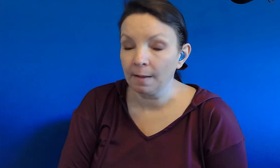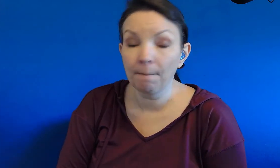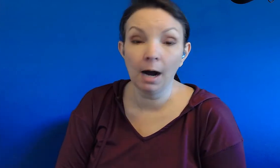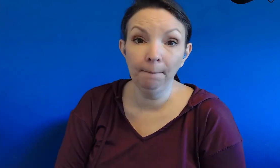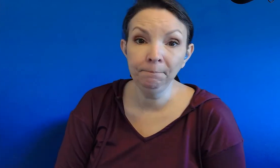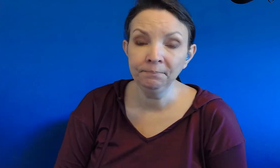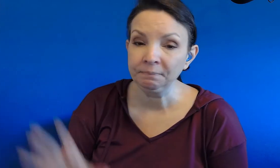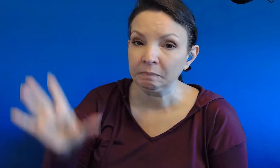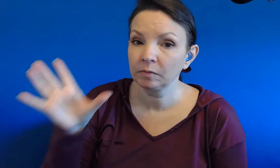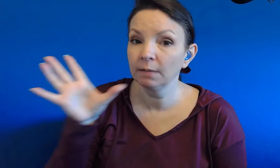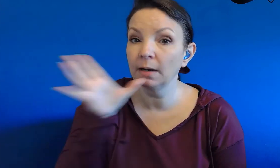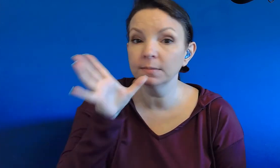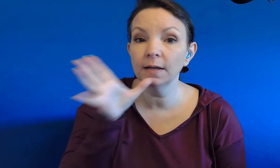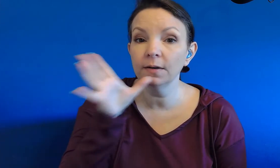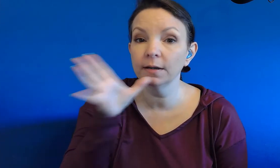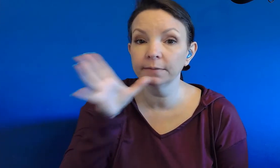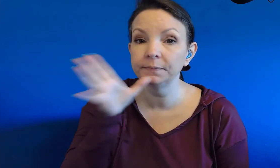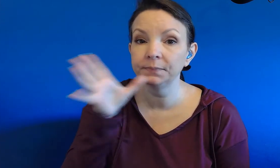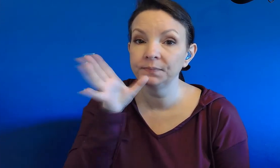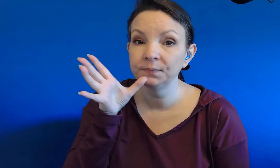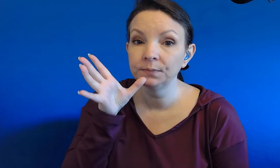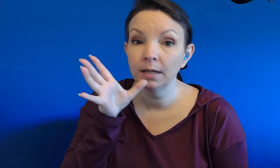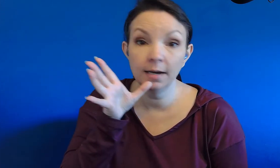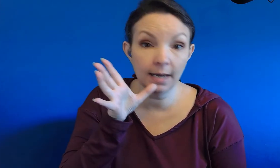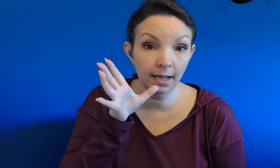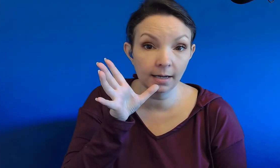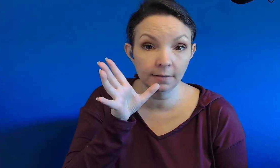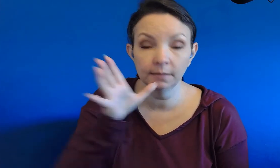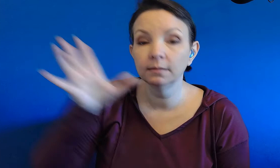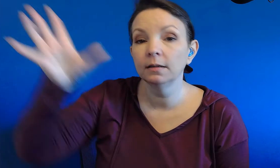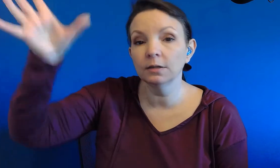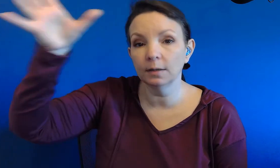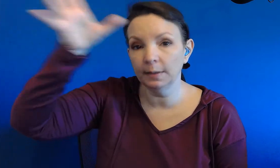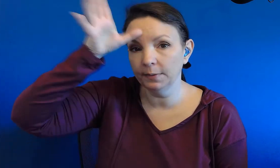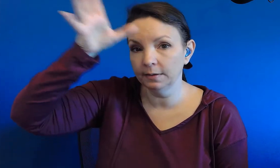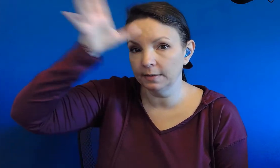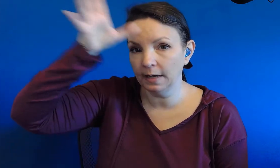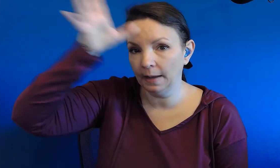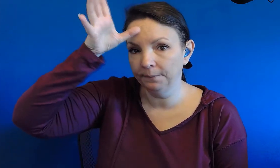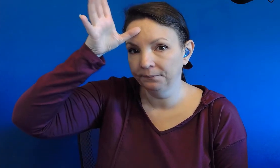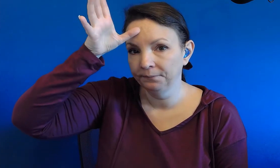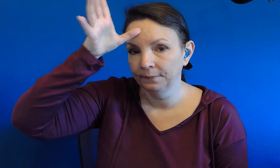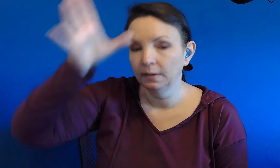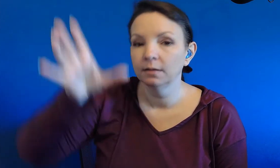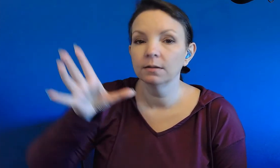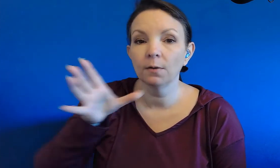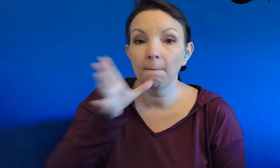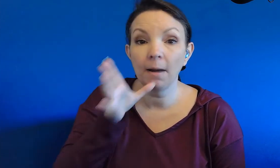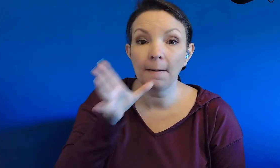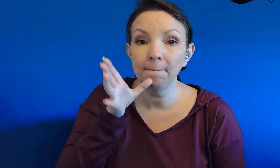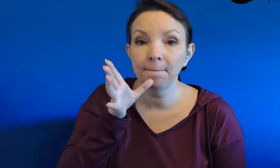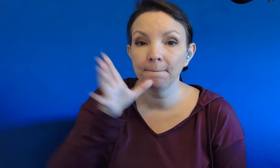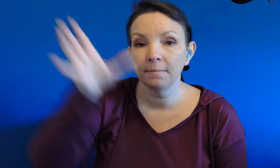Mom, mom's down here, and dad, he's going to be up here, dad. So mom and